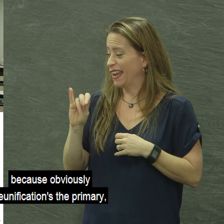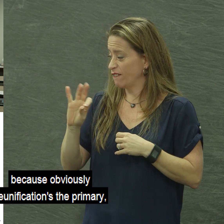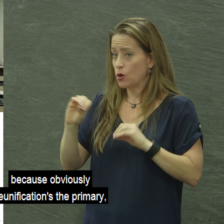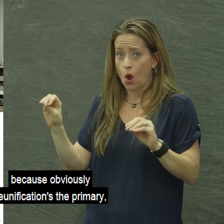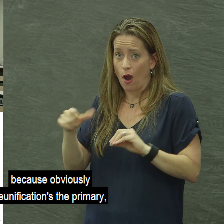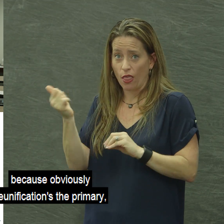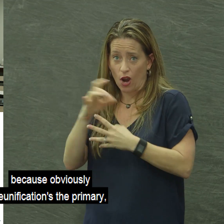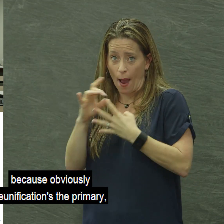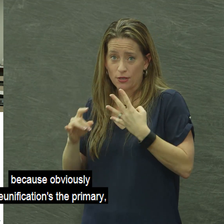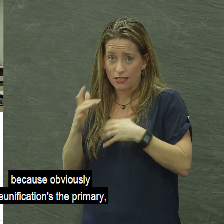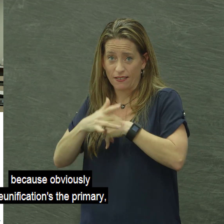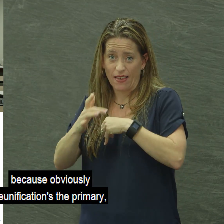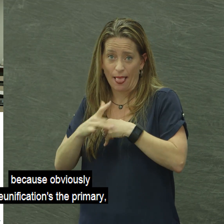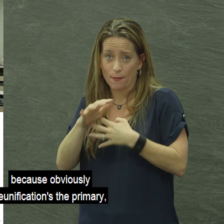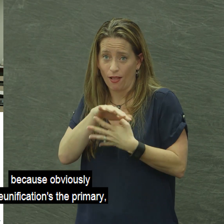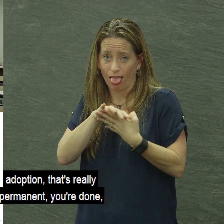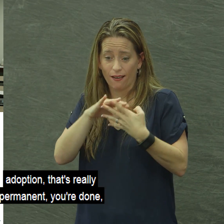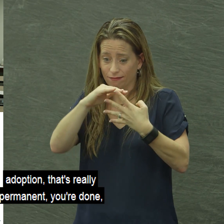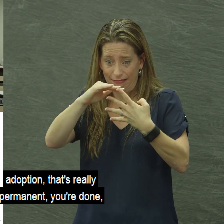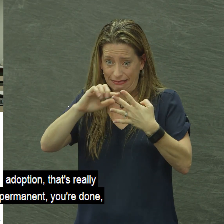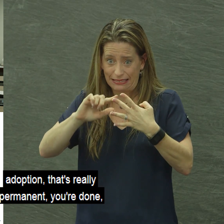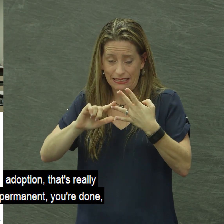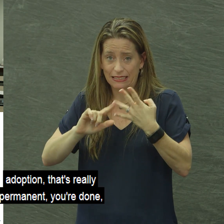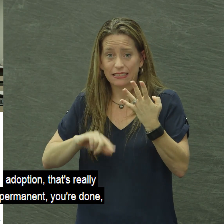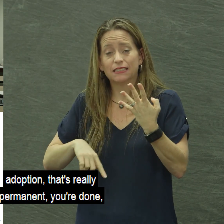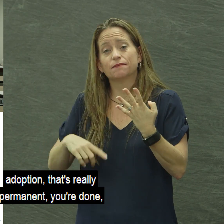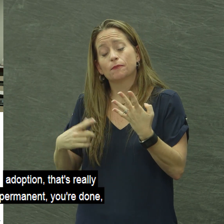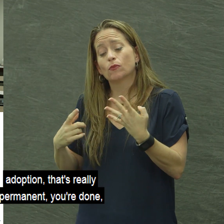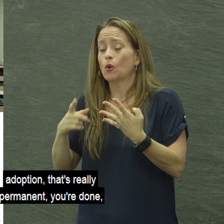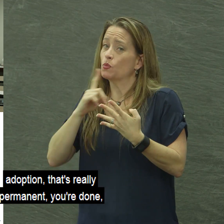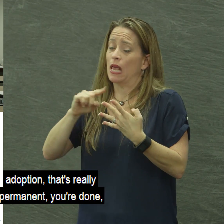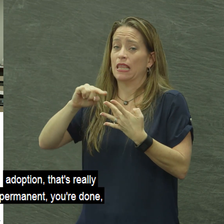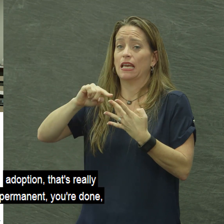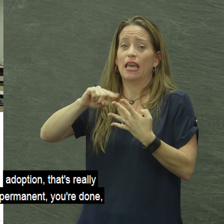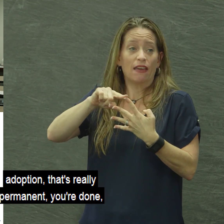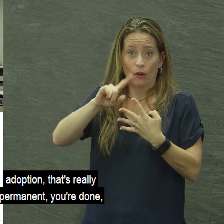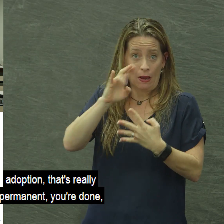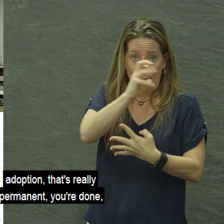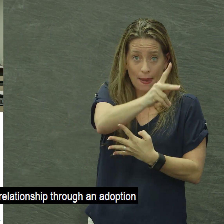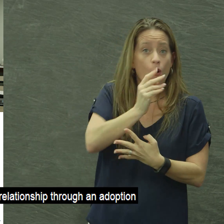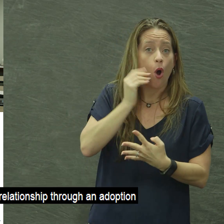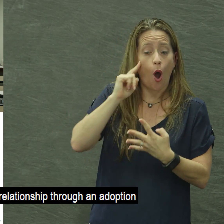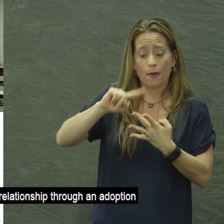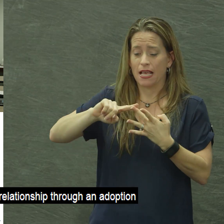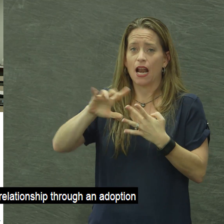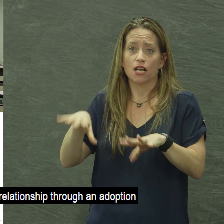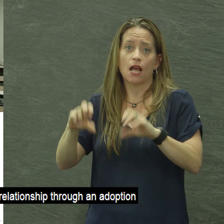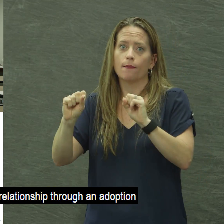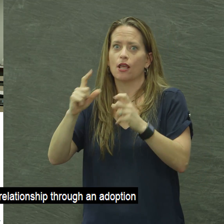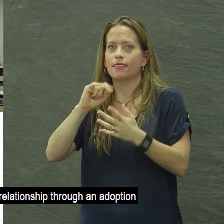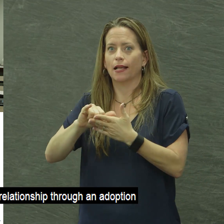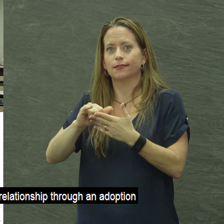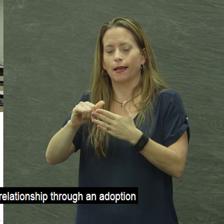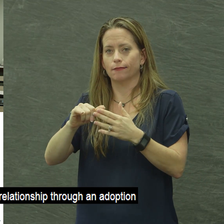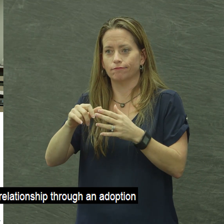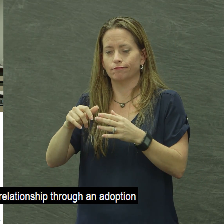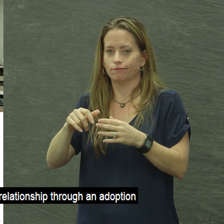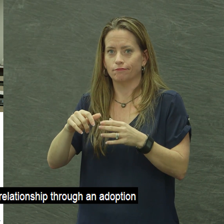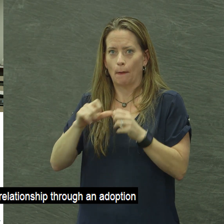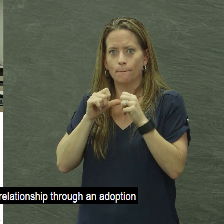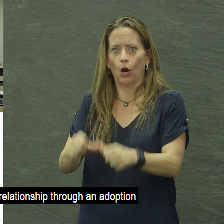reunification's the primary. Adoption, that's really permanent. You're done, like it's